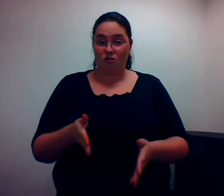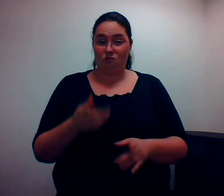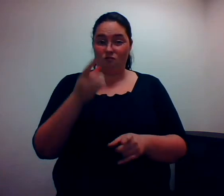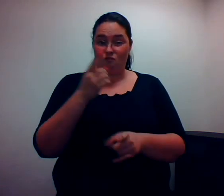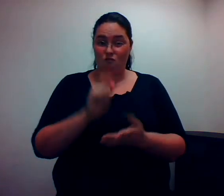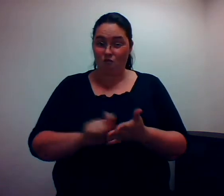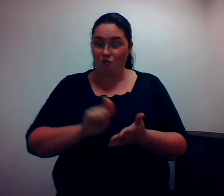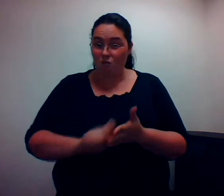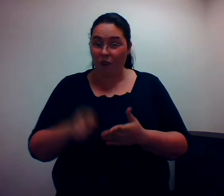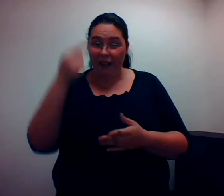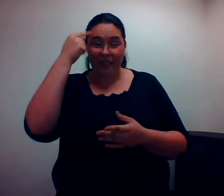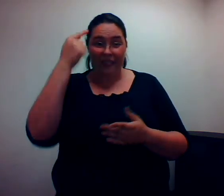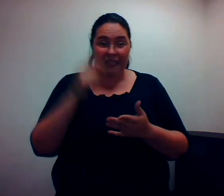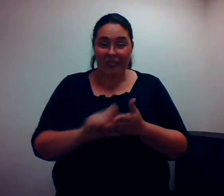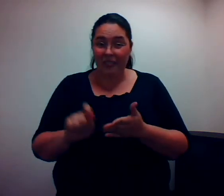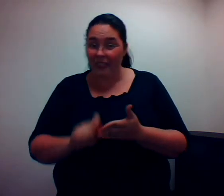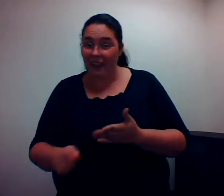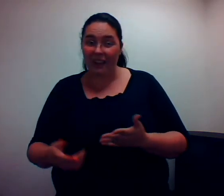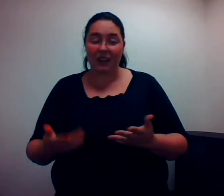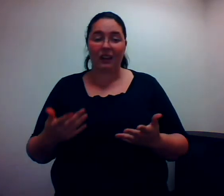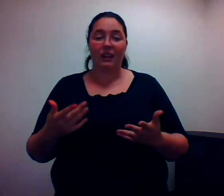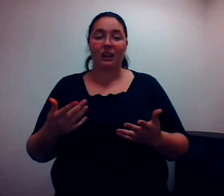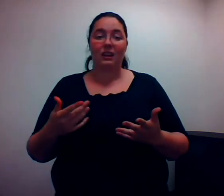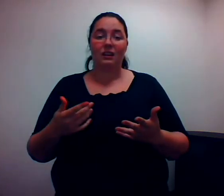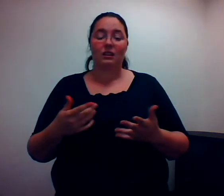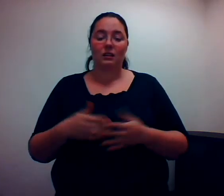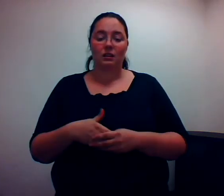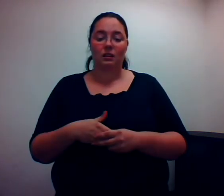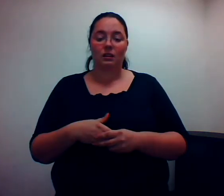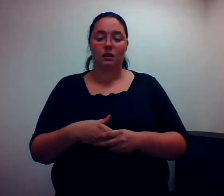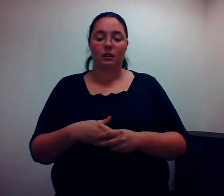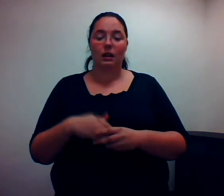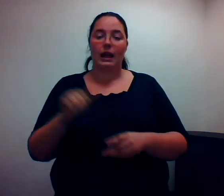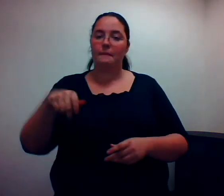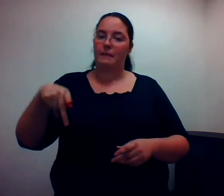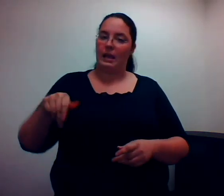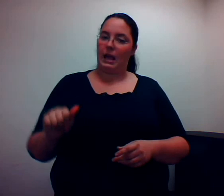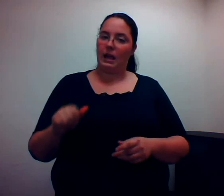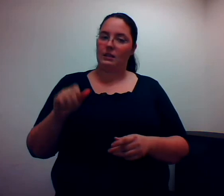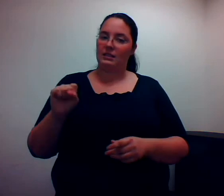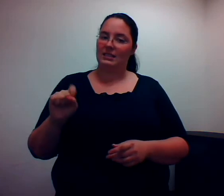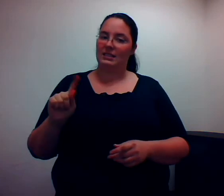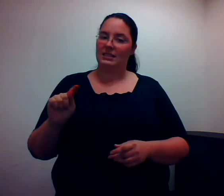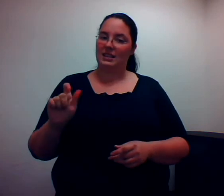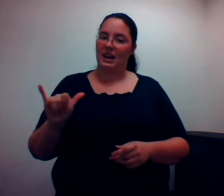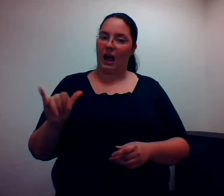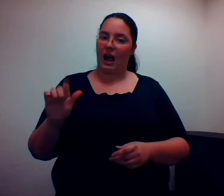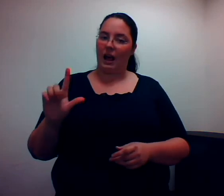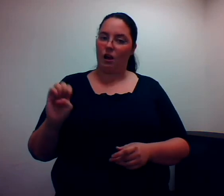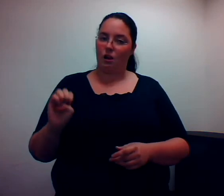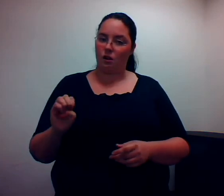They learned about writing the psychology paper, APA style, and how to put the paper together, write